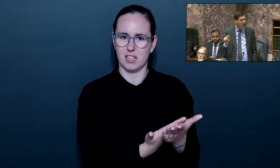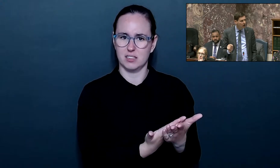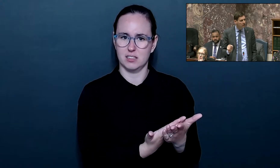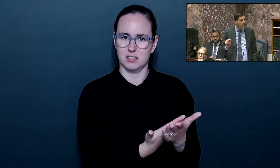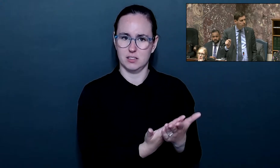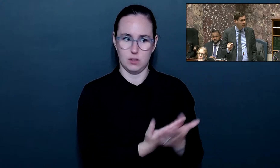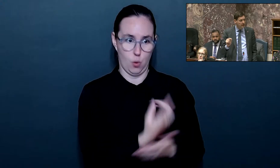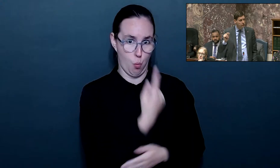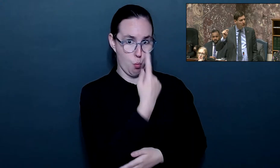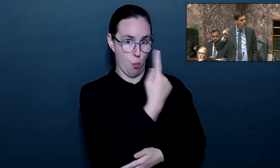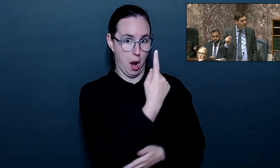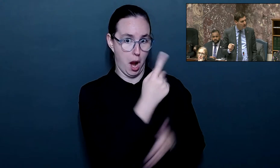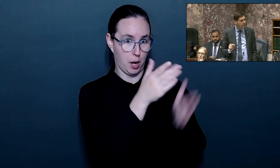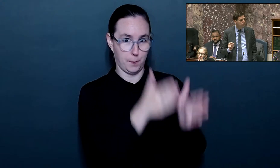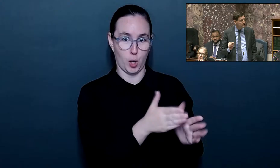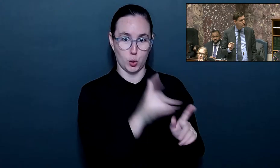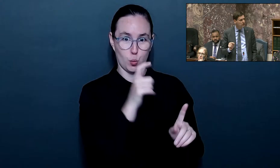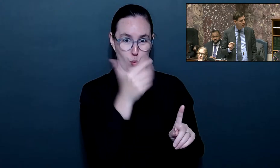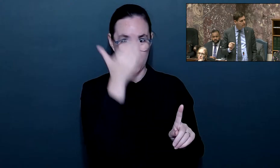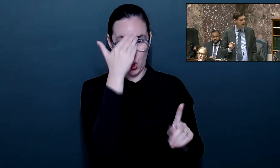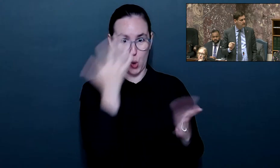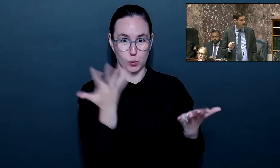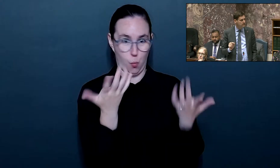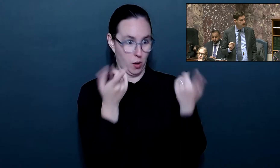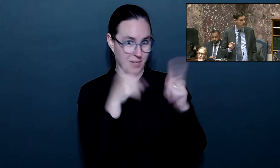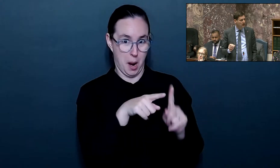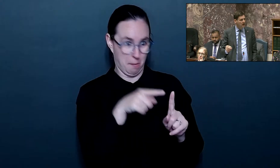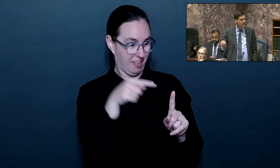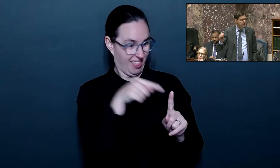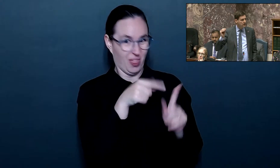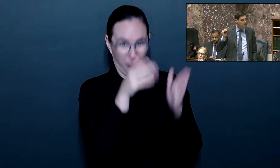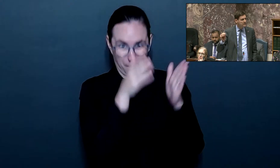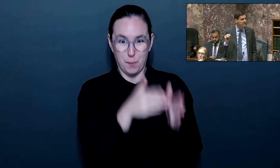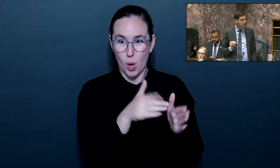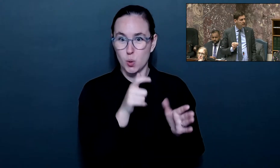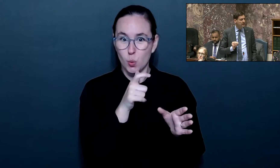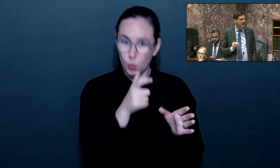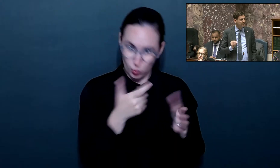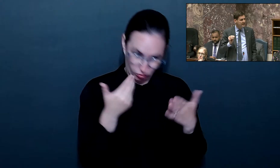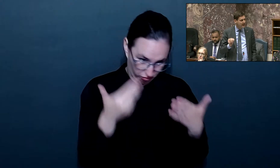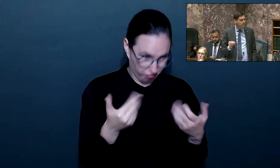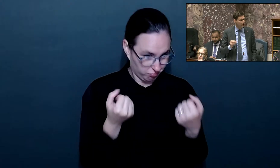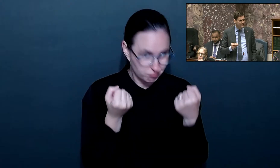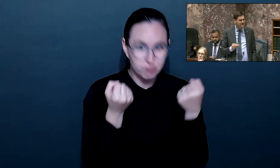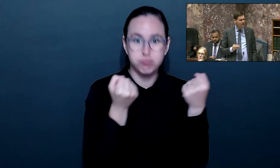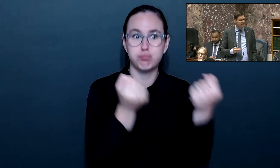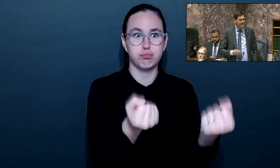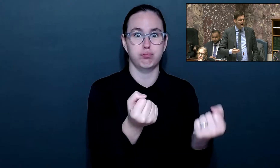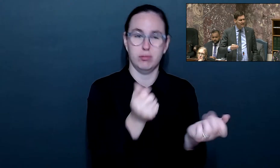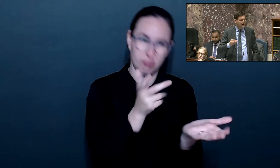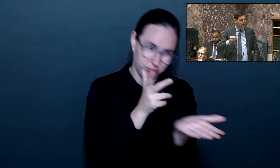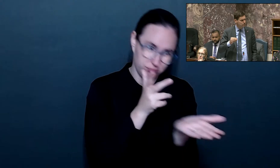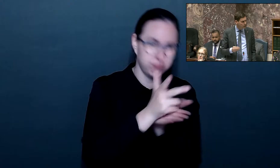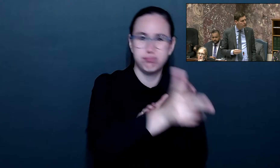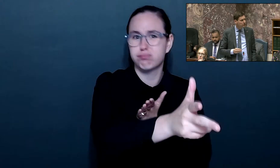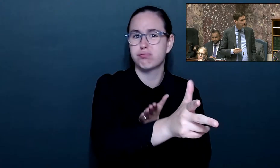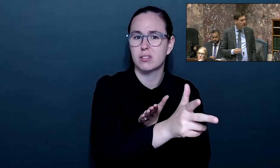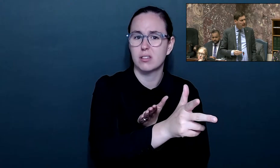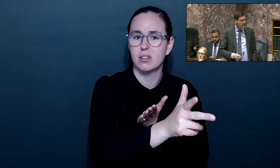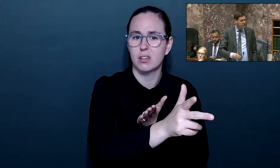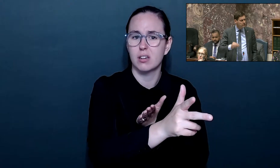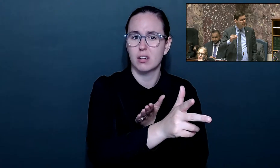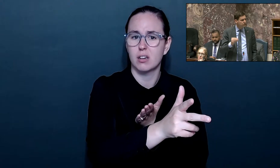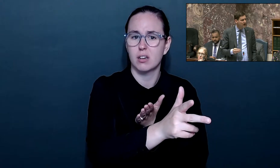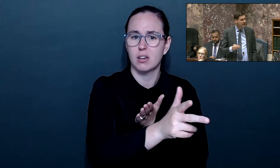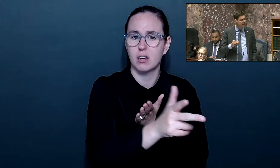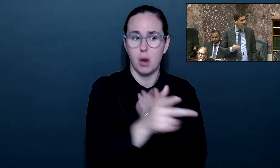a crowd of British Columbians, the opposition can't bring itself to say that is murder.